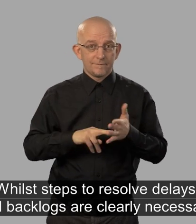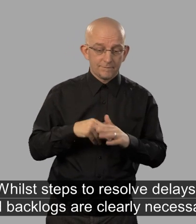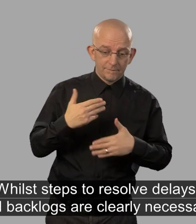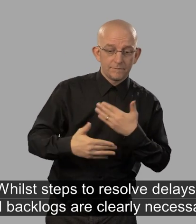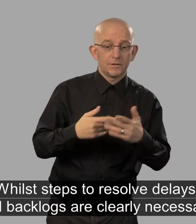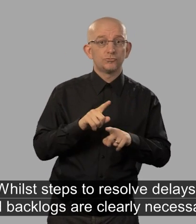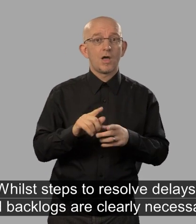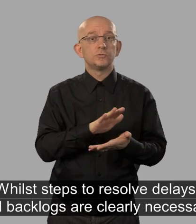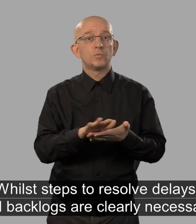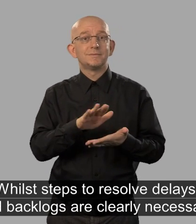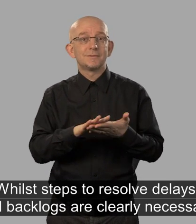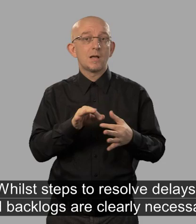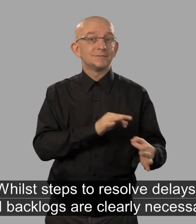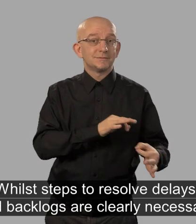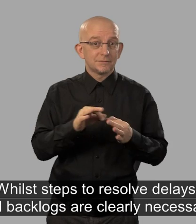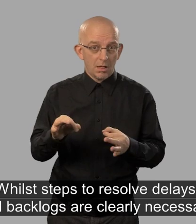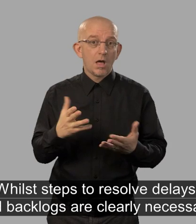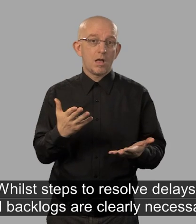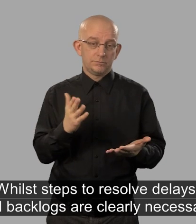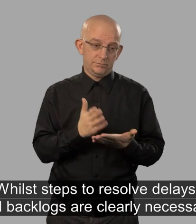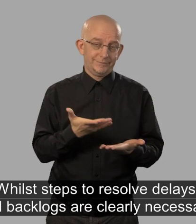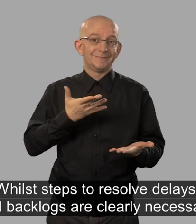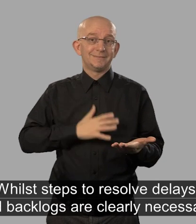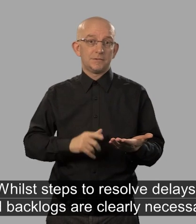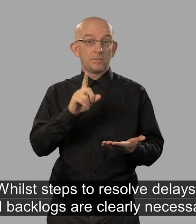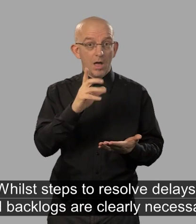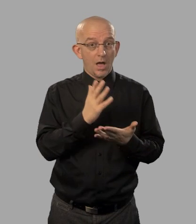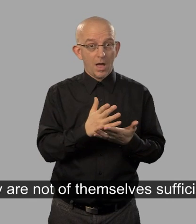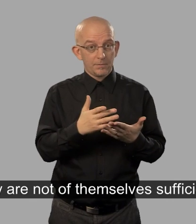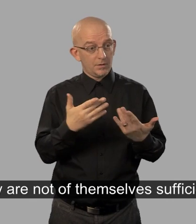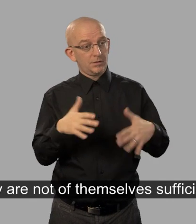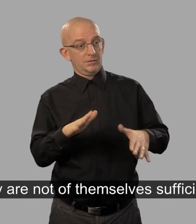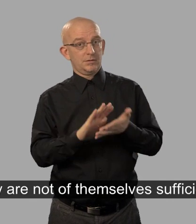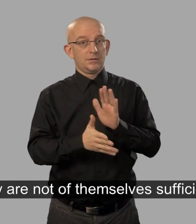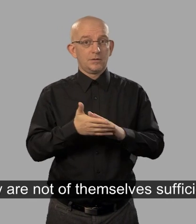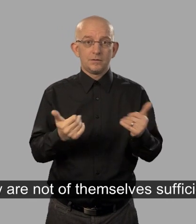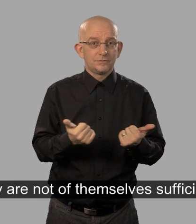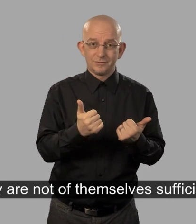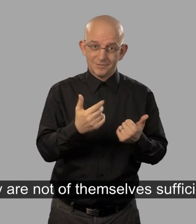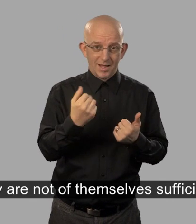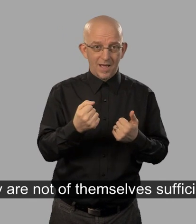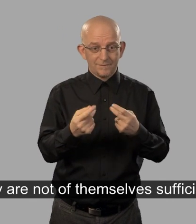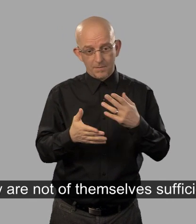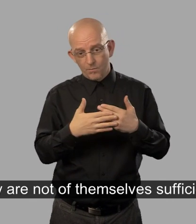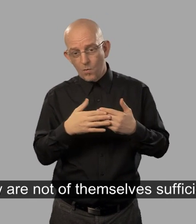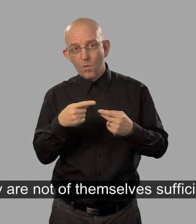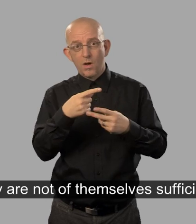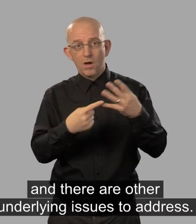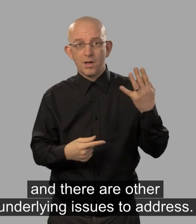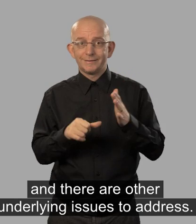While steps to resolve delays and backlogs are clearly necessary, they are not of themselves sufficient, and there